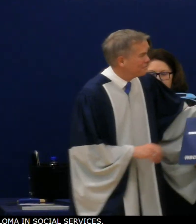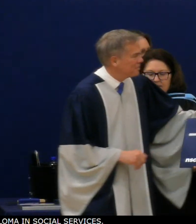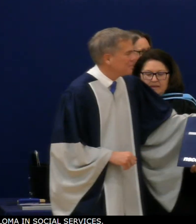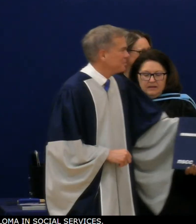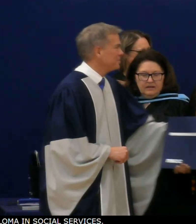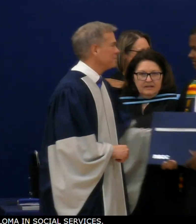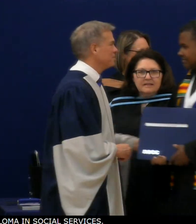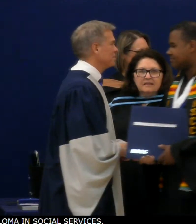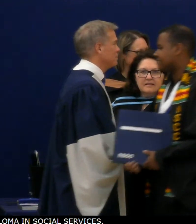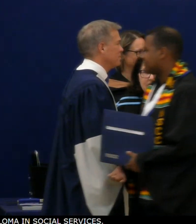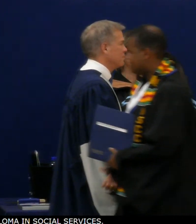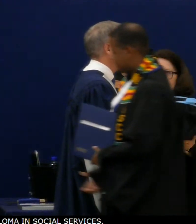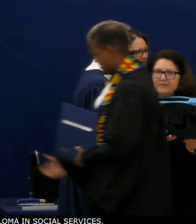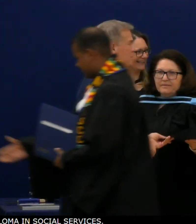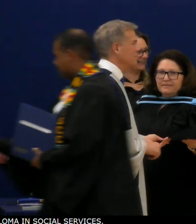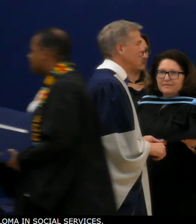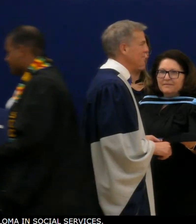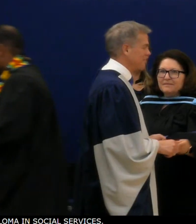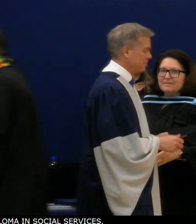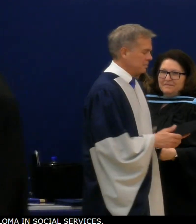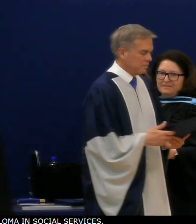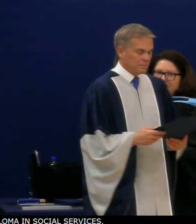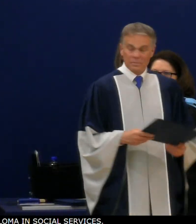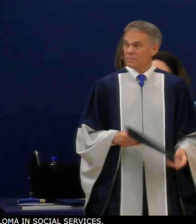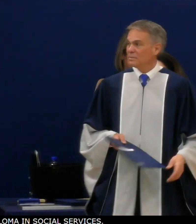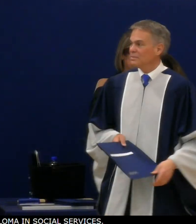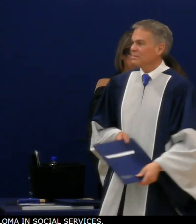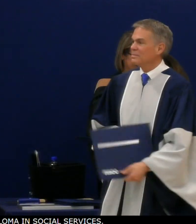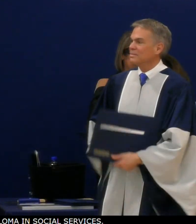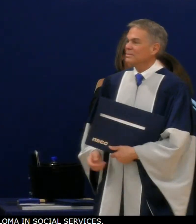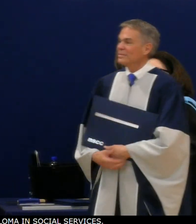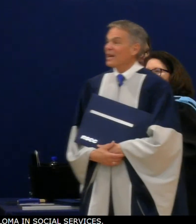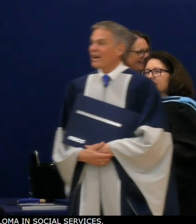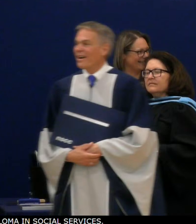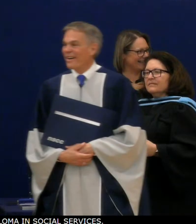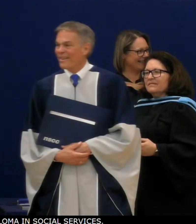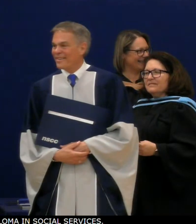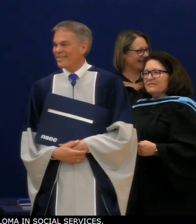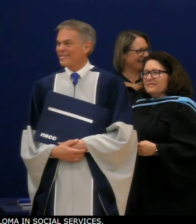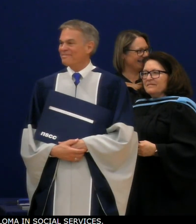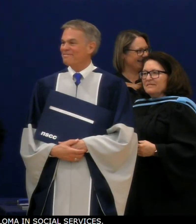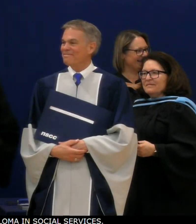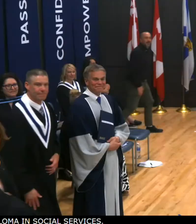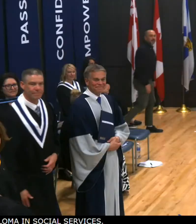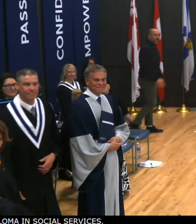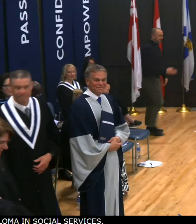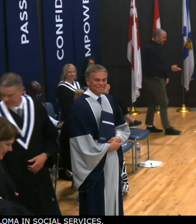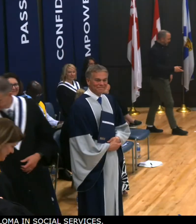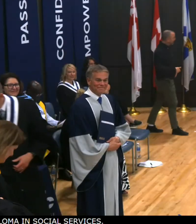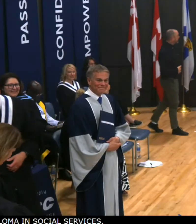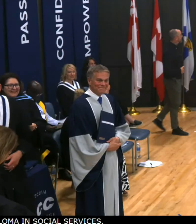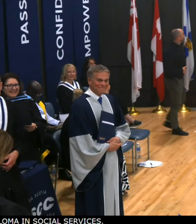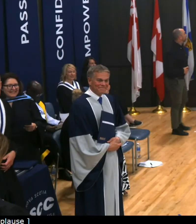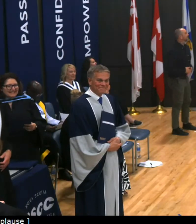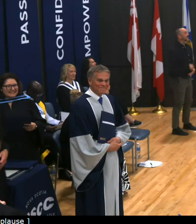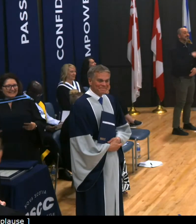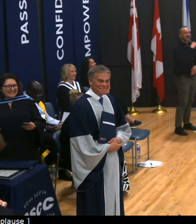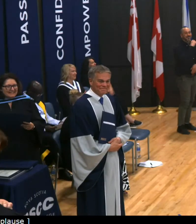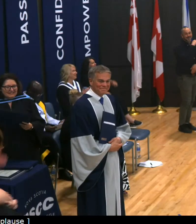Jane Crossland Young joins us now to present her daughter Mallory Sherman with a diploma in social services.